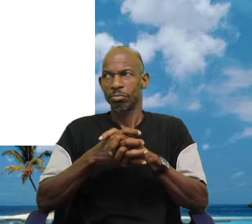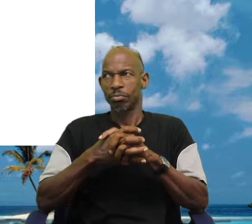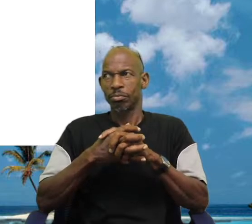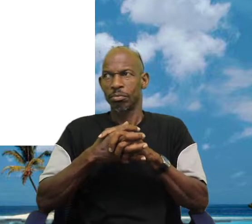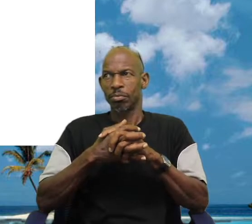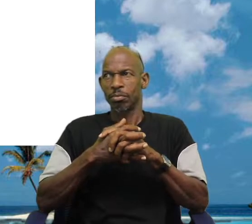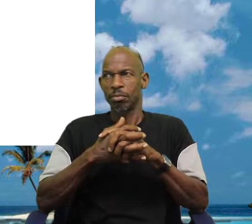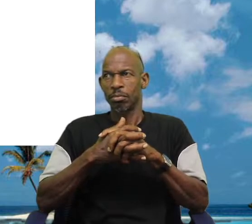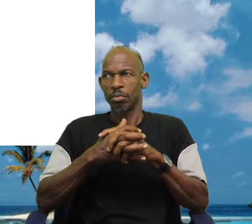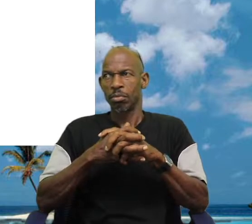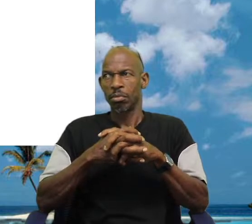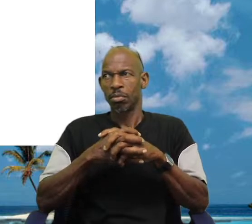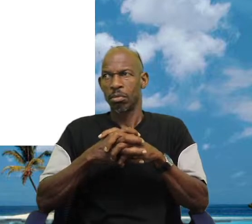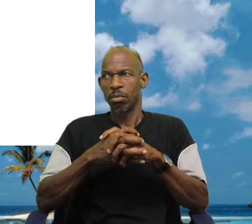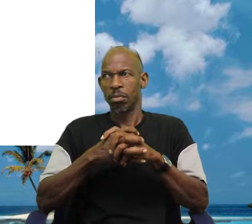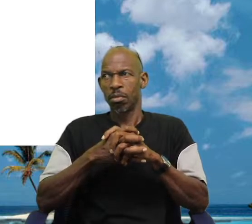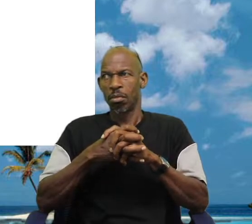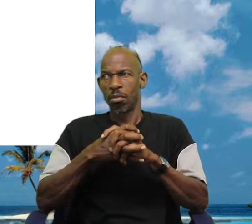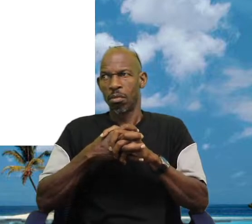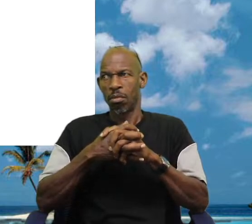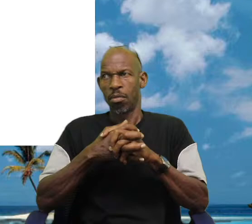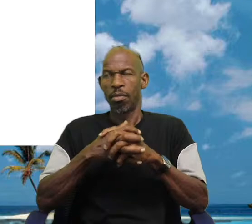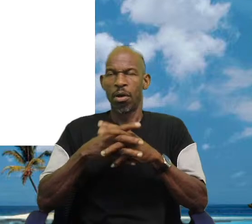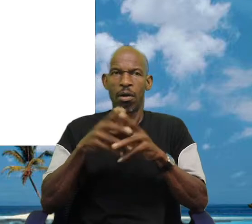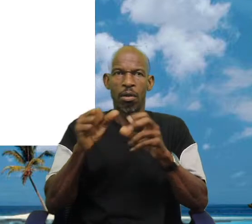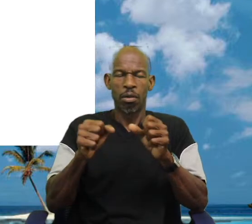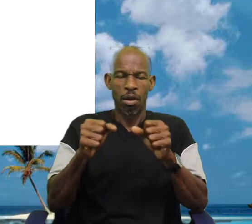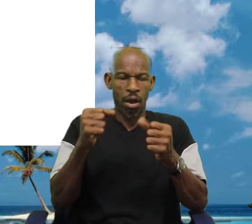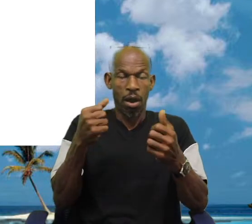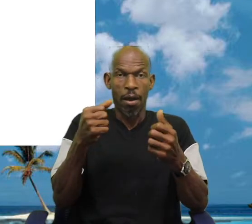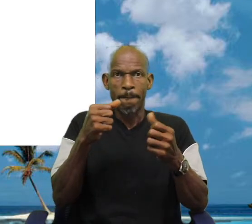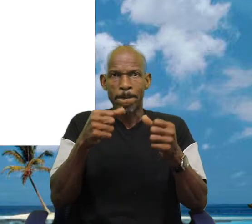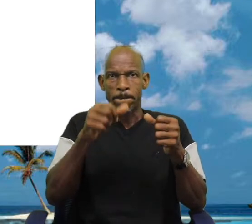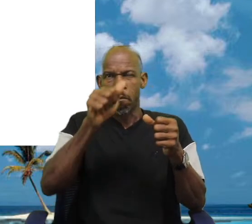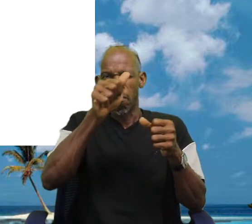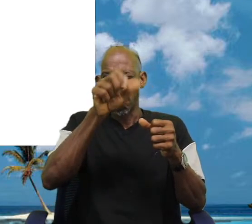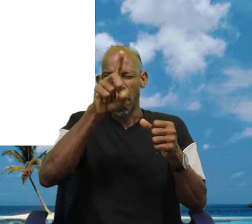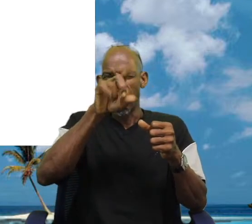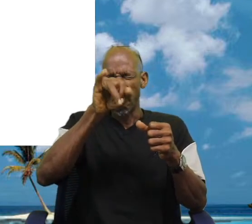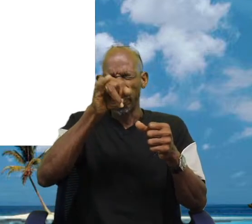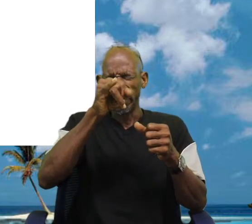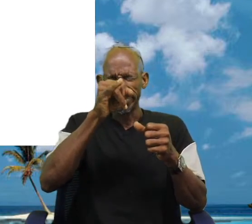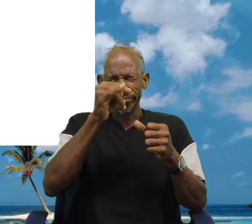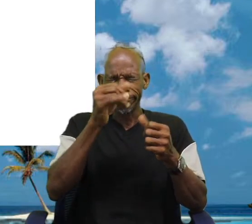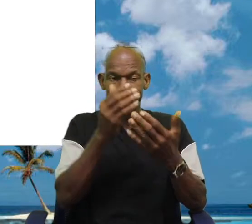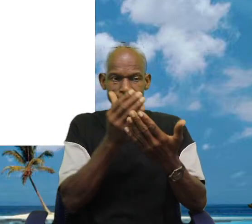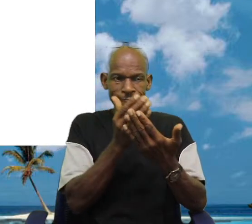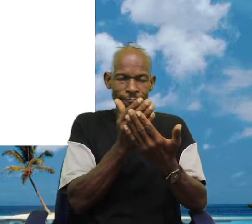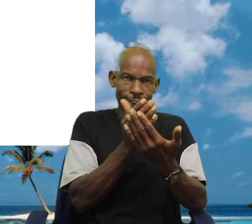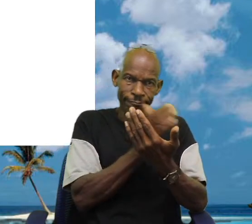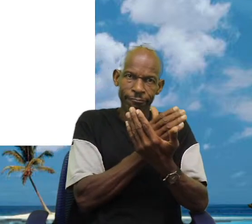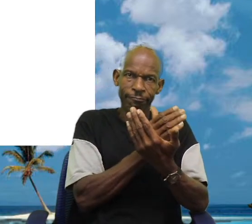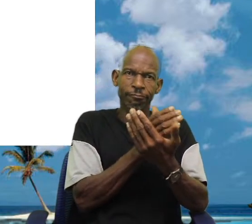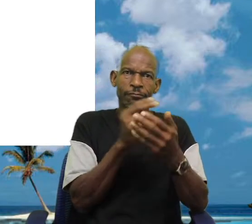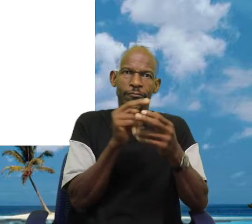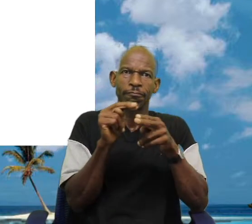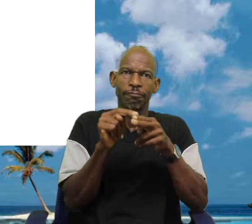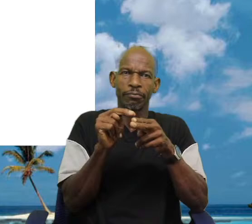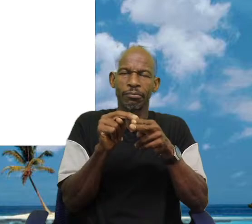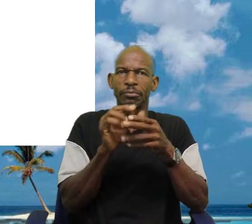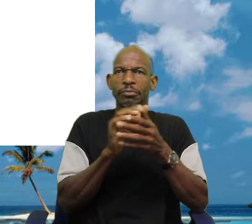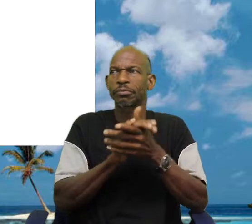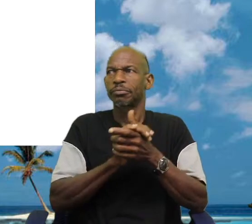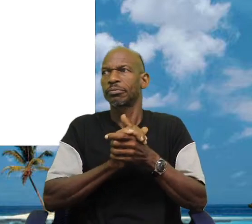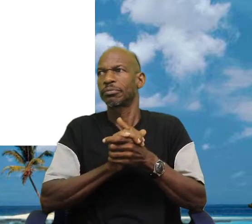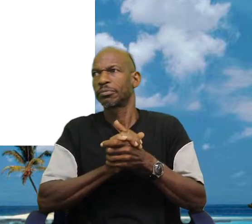So I am putting the adjective before I put the noun. So this here is the adjective,